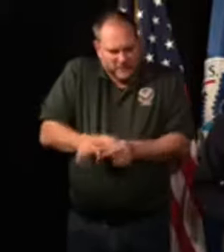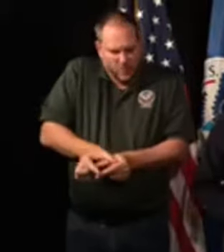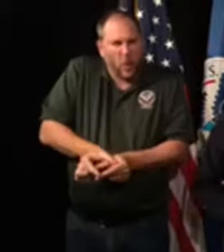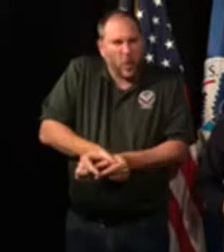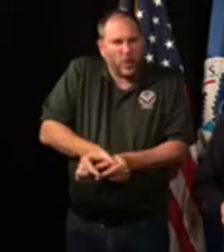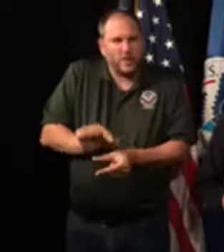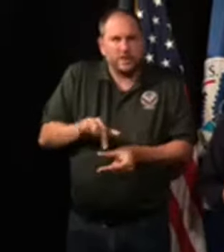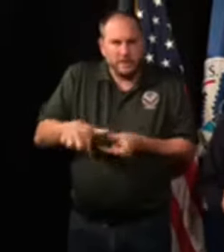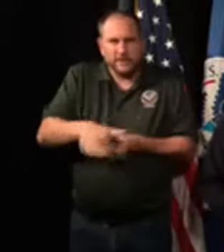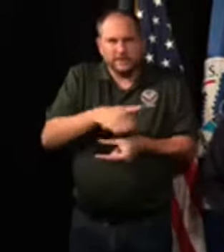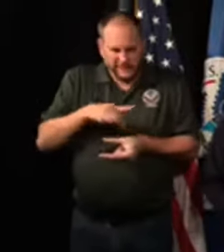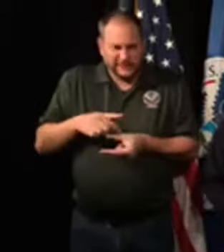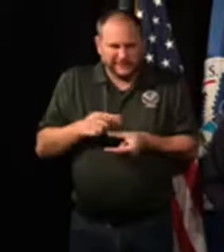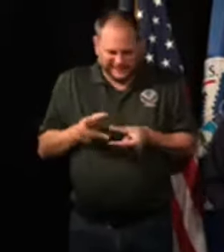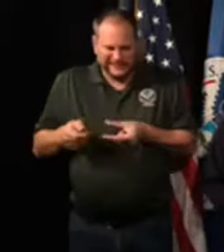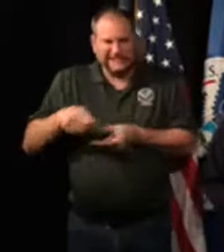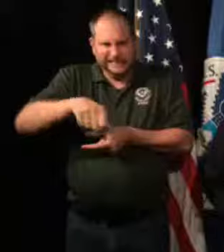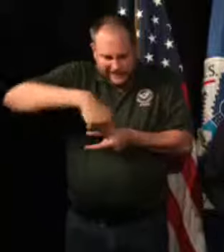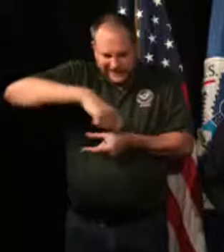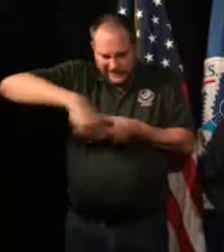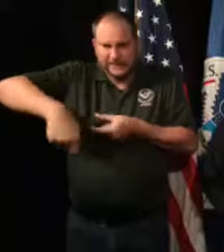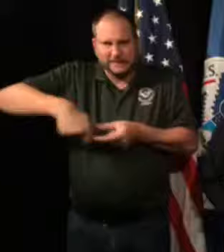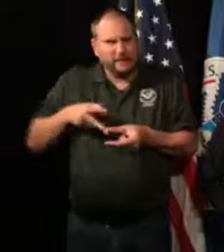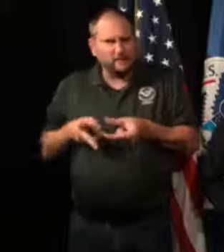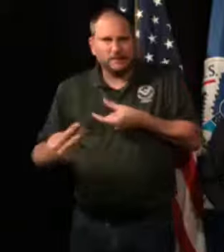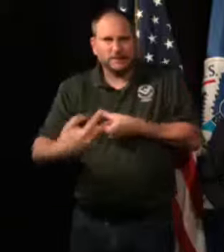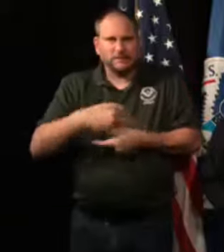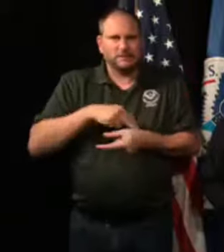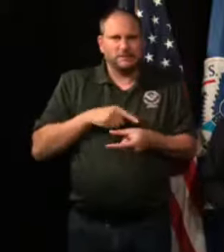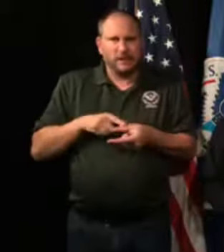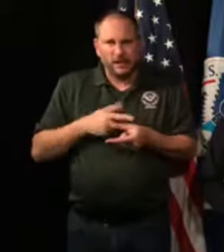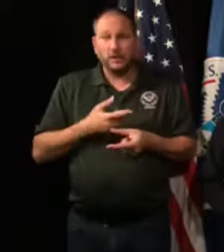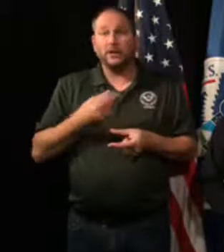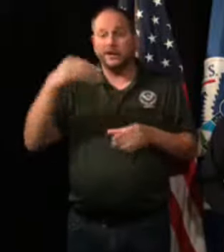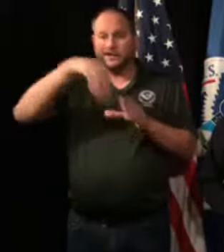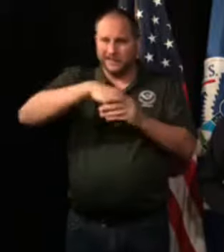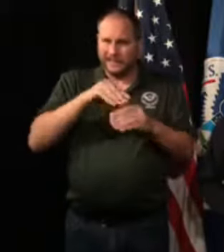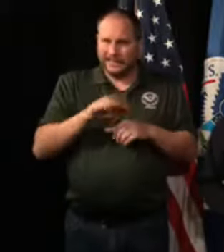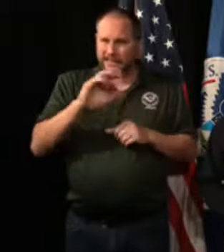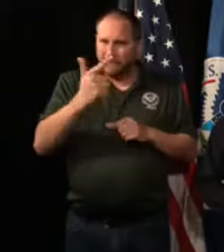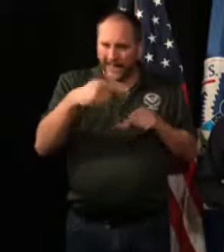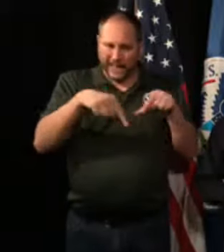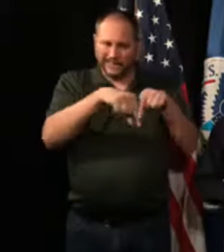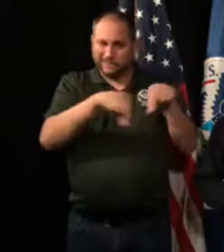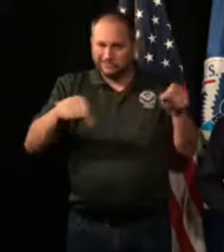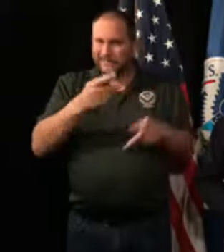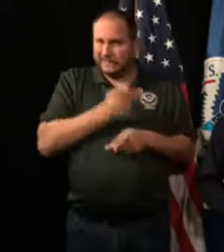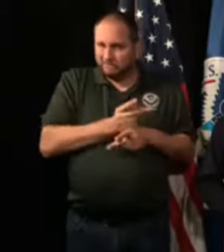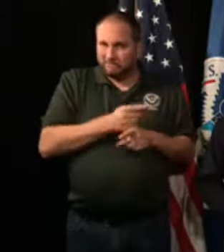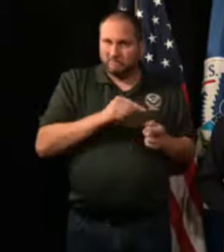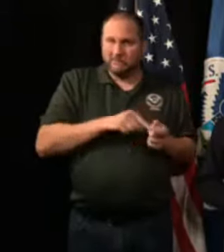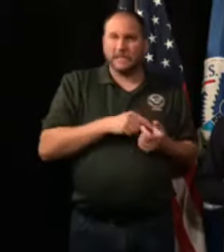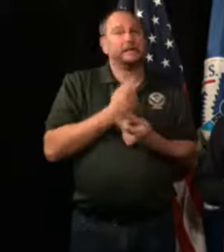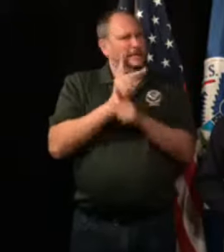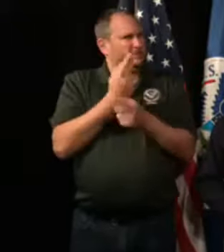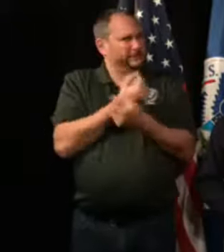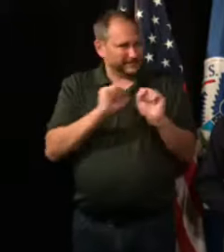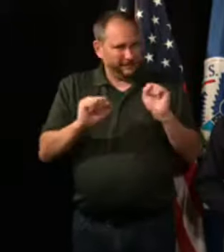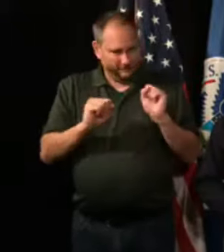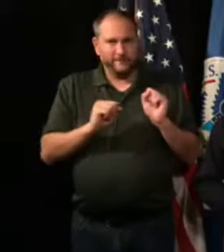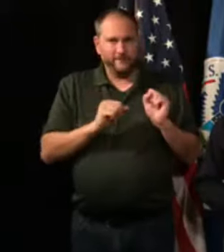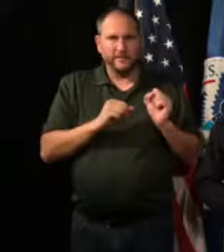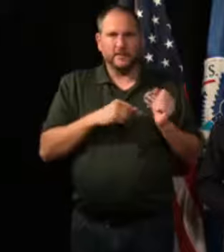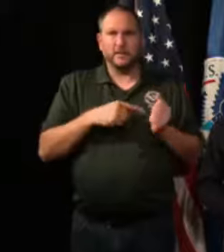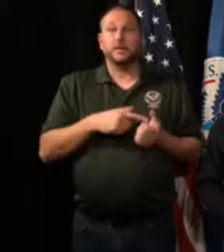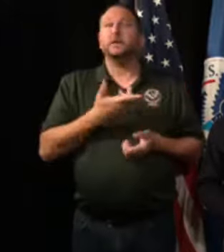well. Put those in a plastic bag, keep them safe. We're going to need those pieces. But photos.